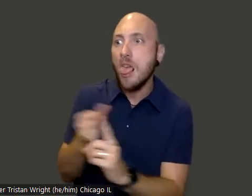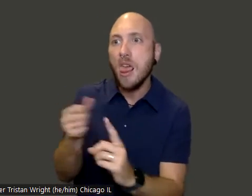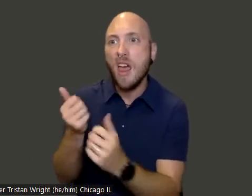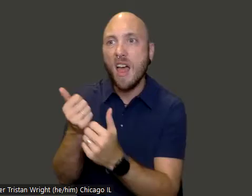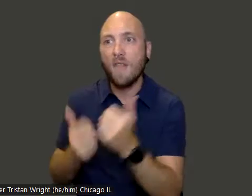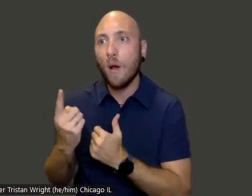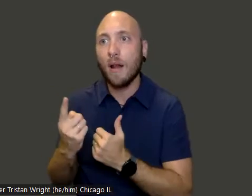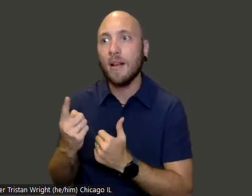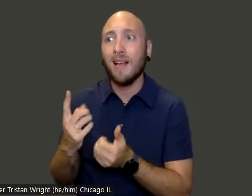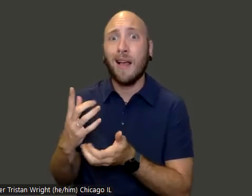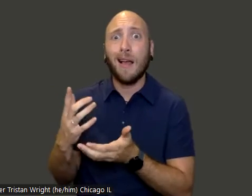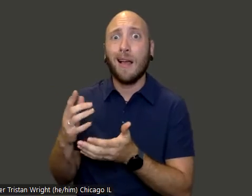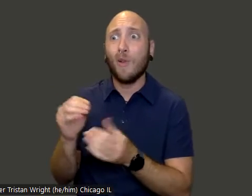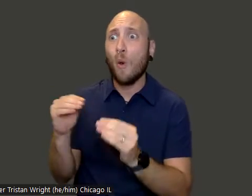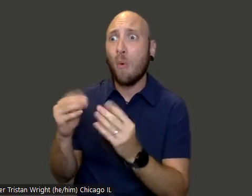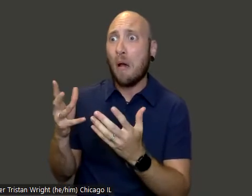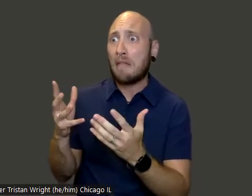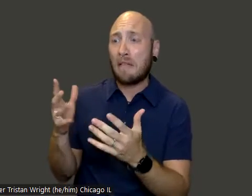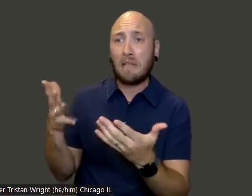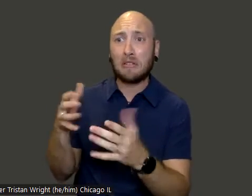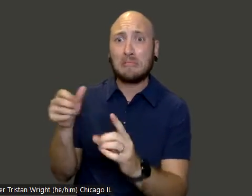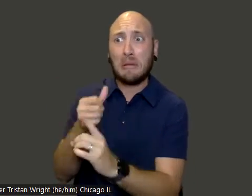were bigger than me. It didn't last long.